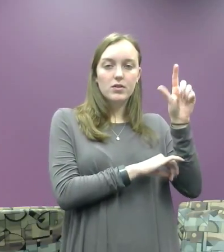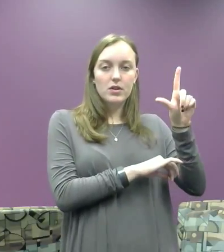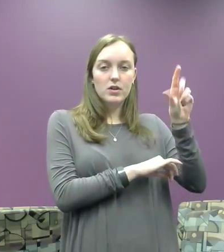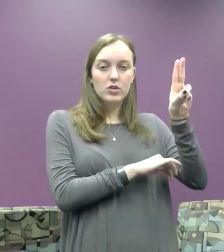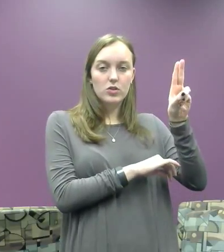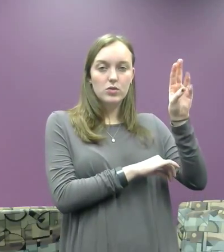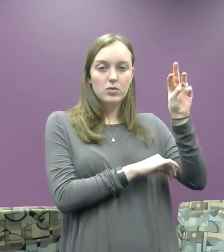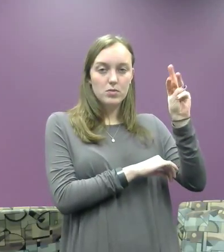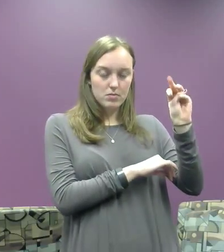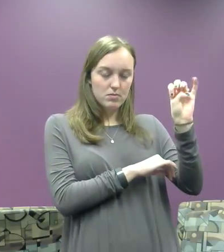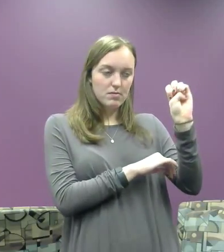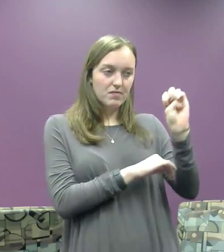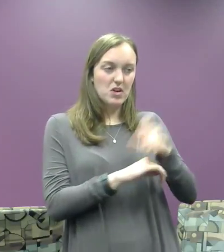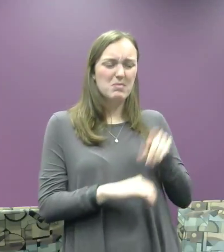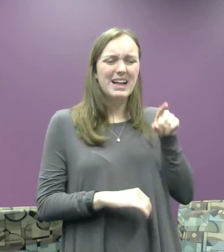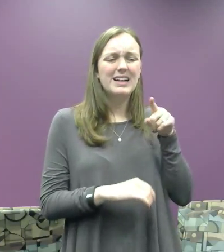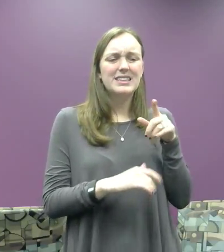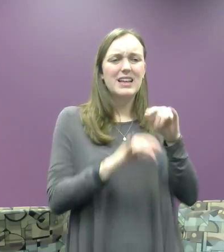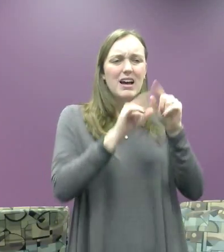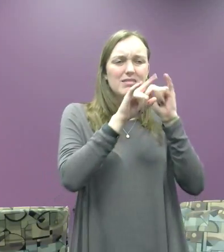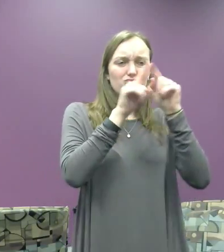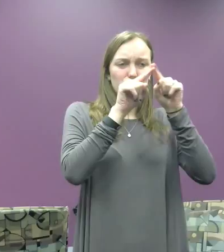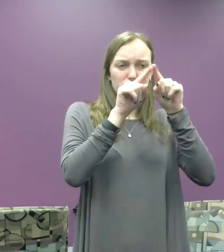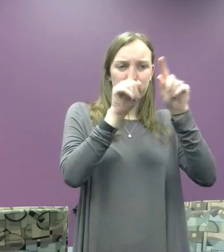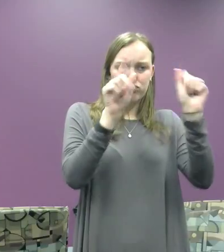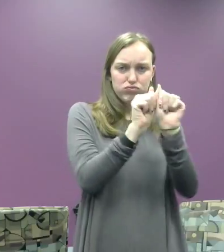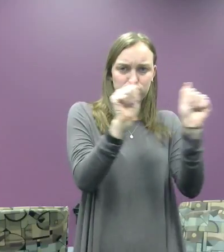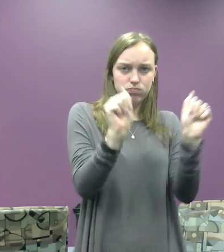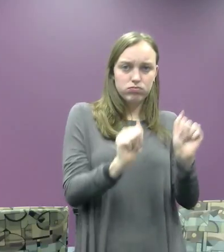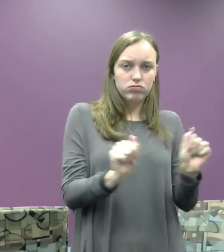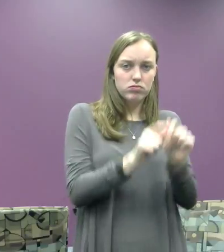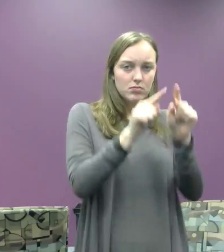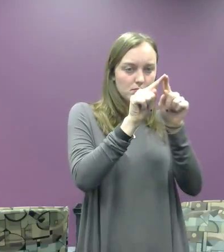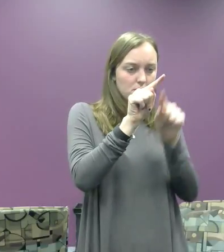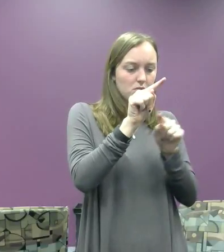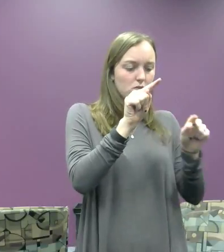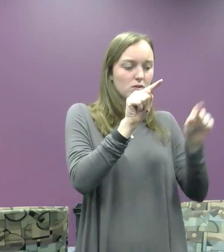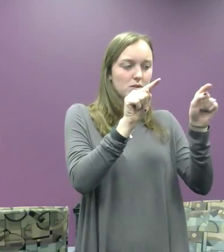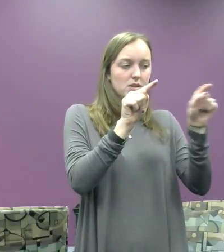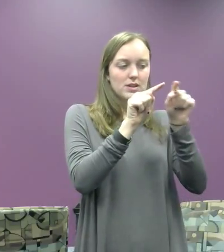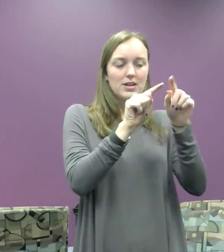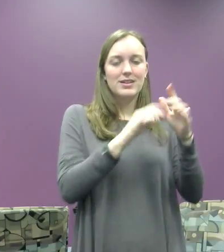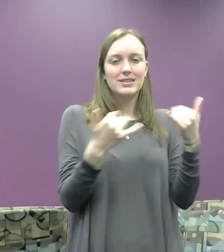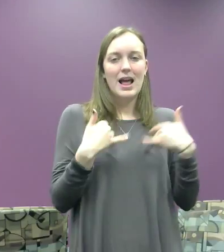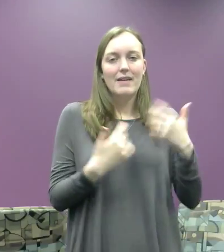one's a little more difficult to draw, of course, because it's three-dimensional. But but we're going to